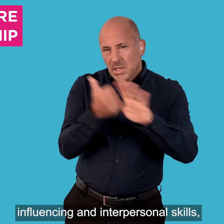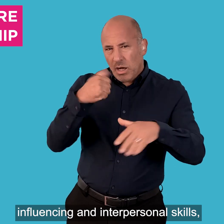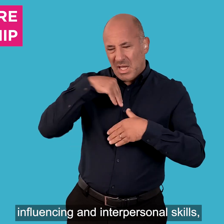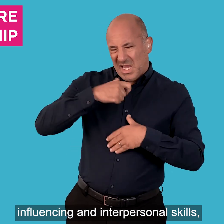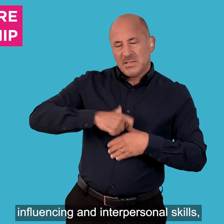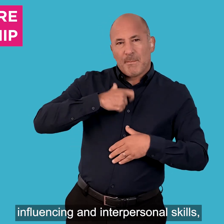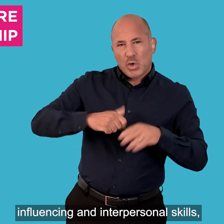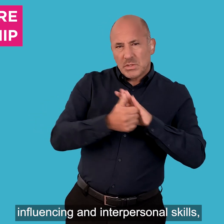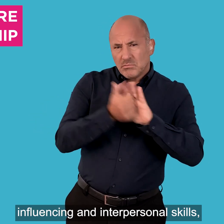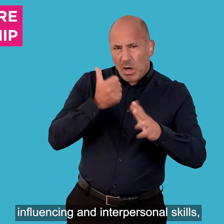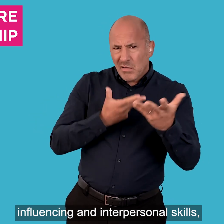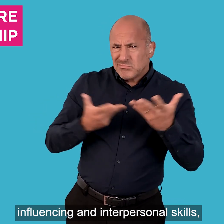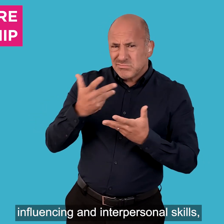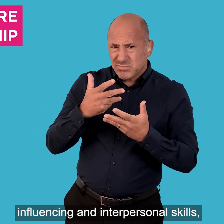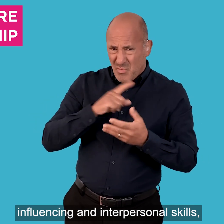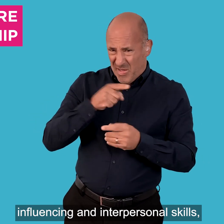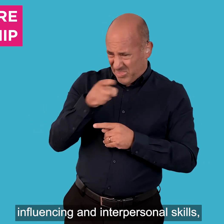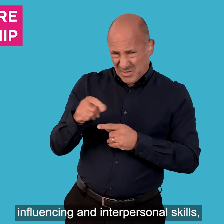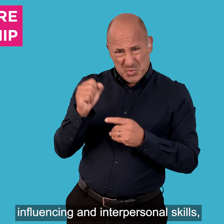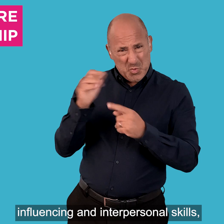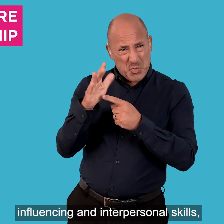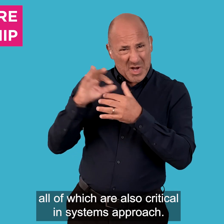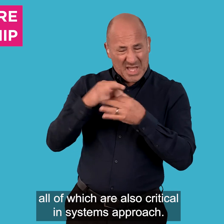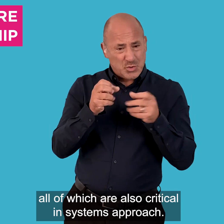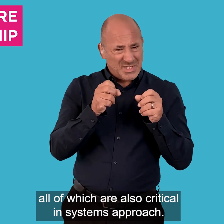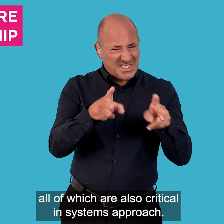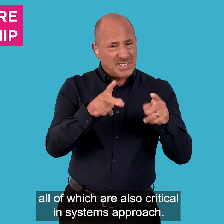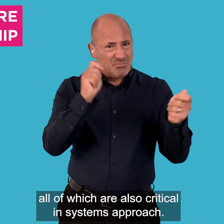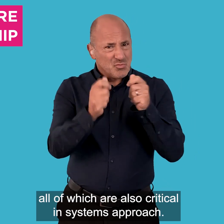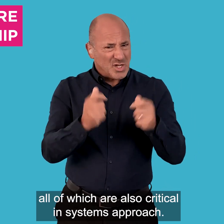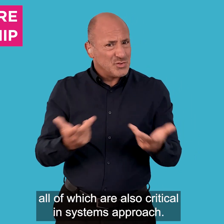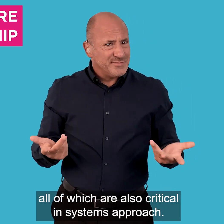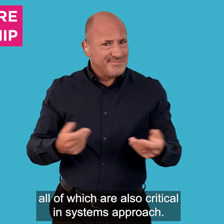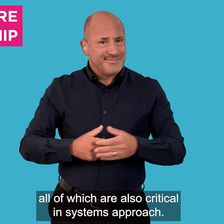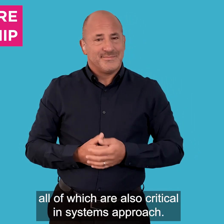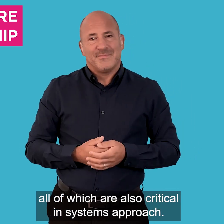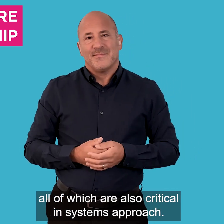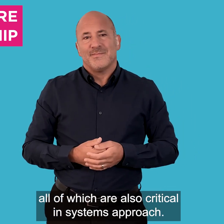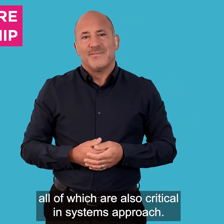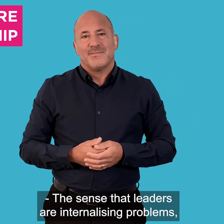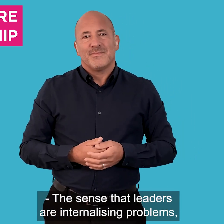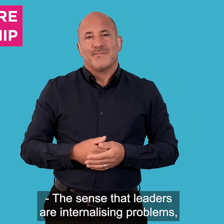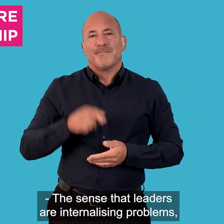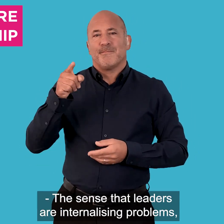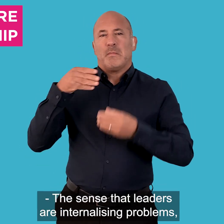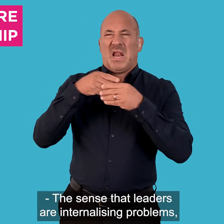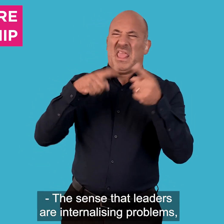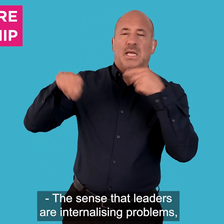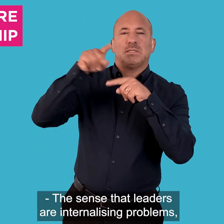and interpersonal skills, all of which are also critical in systems approach. The sense